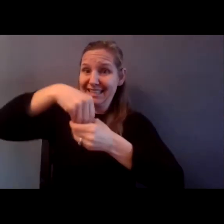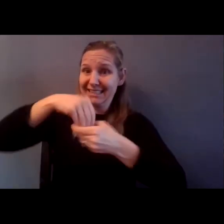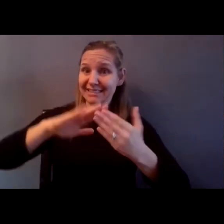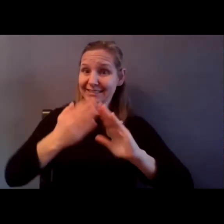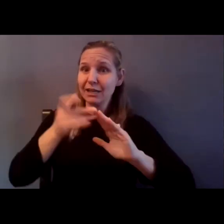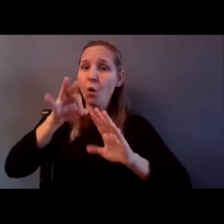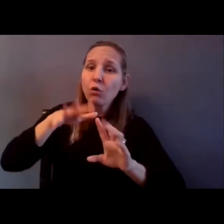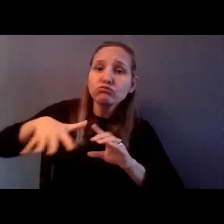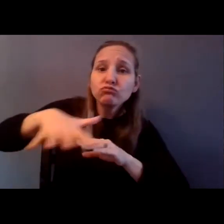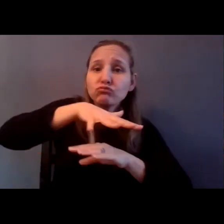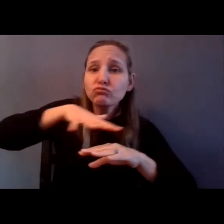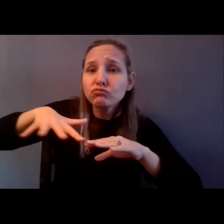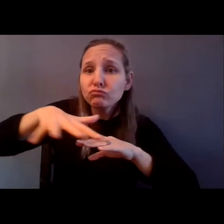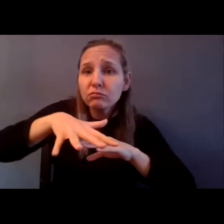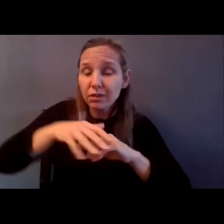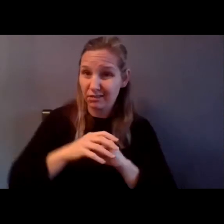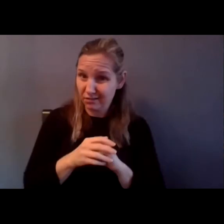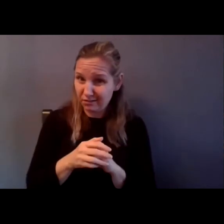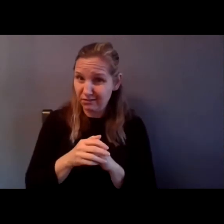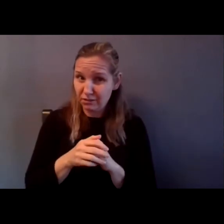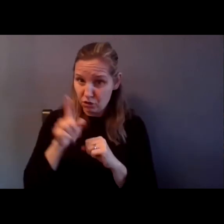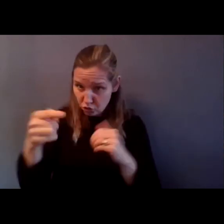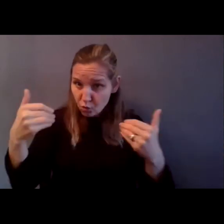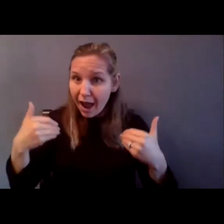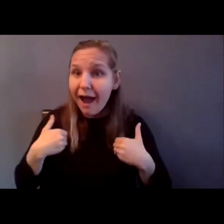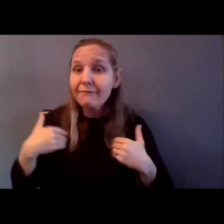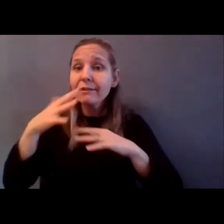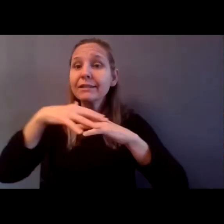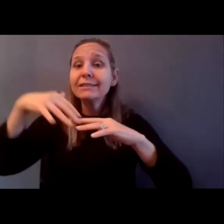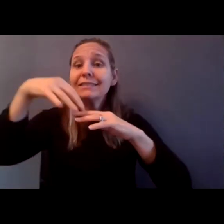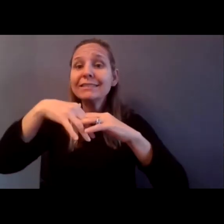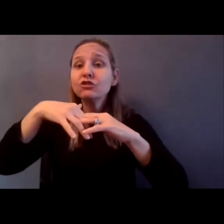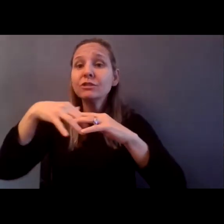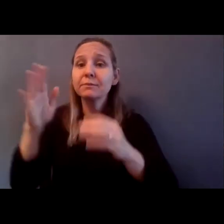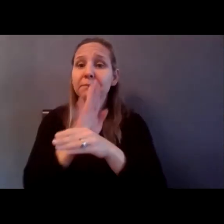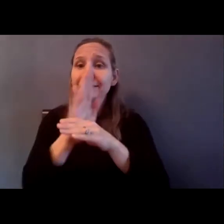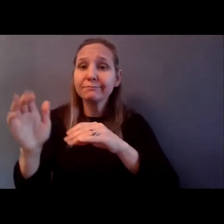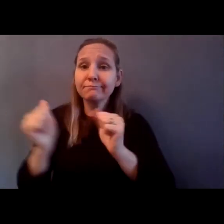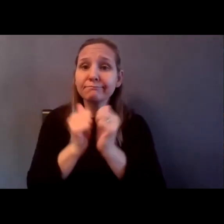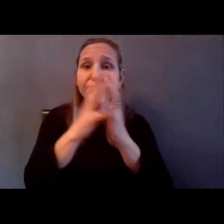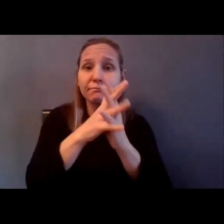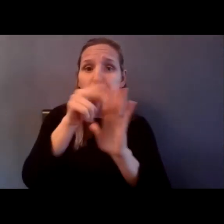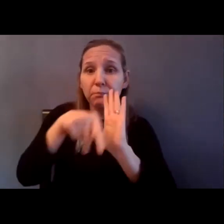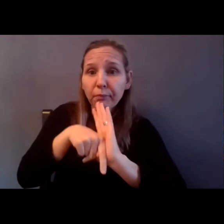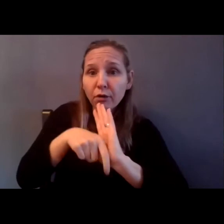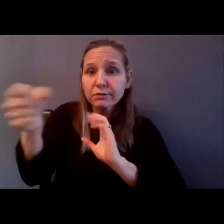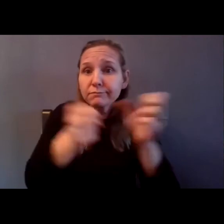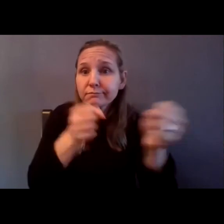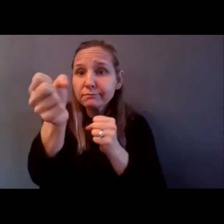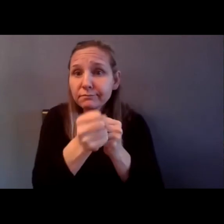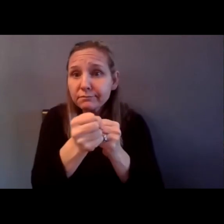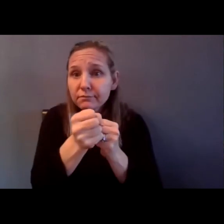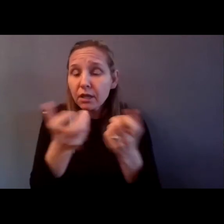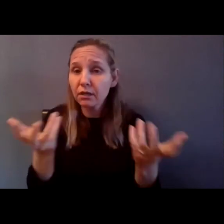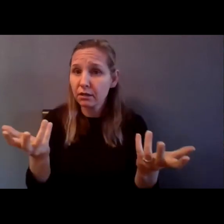region? Do you have an Indigenous procurement policy? To be able to understand